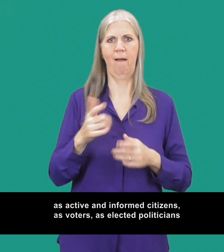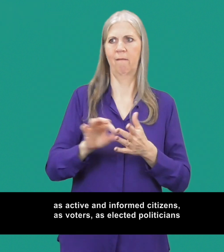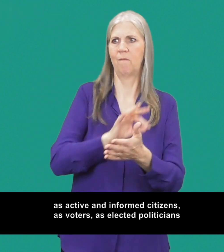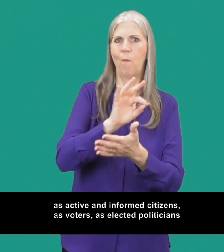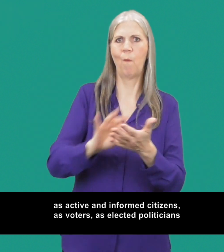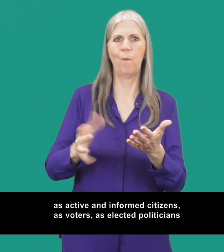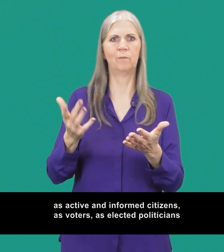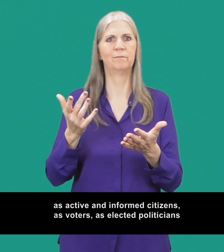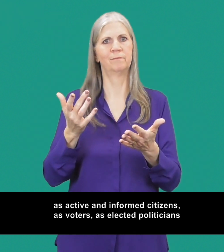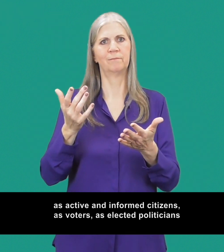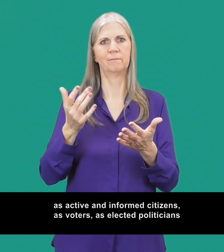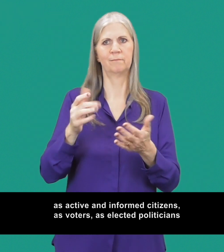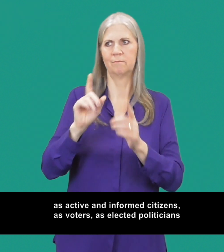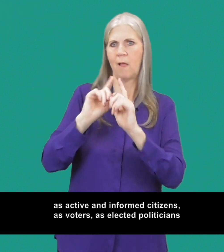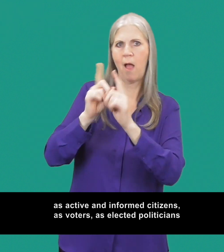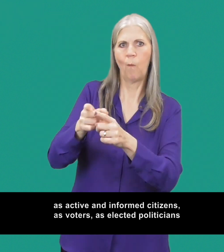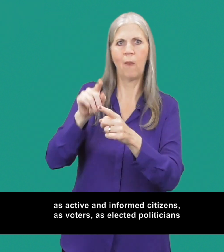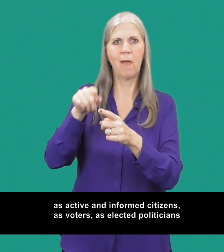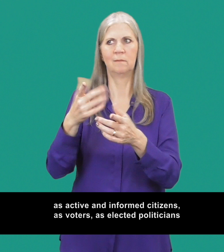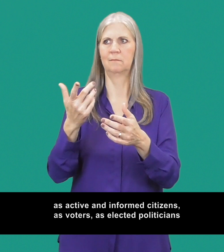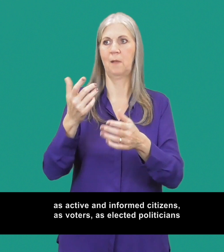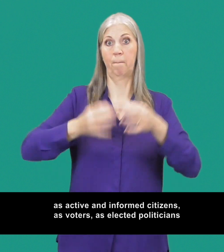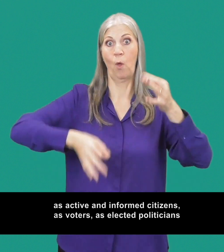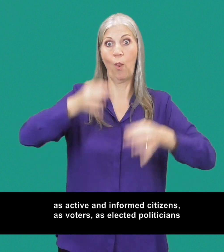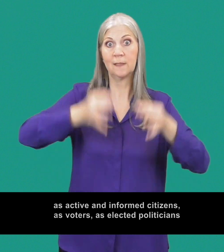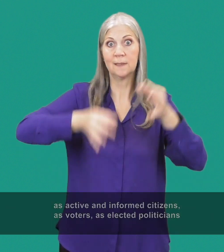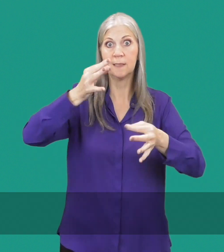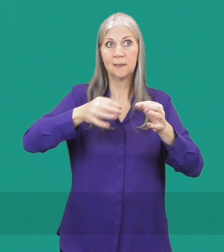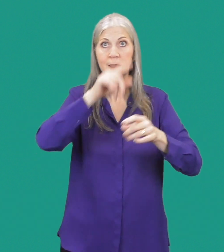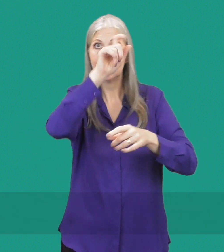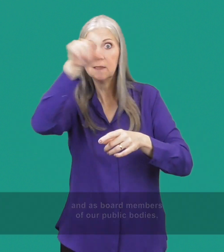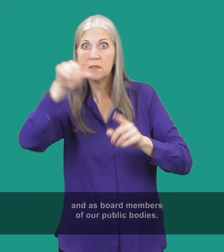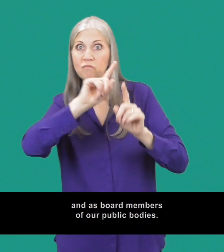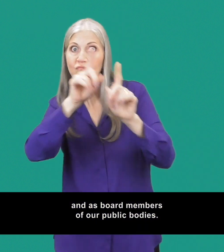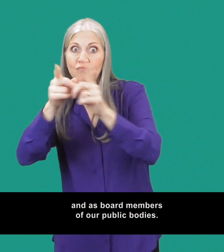elected politicians, and as board members of our public bodies.